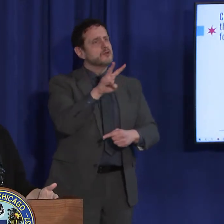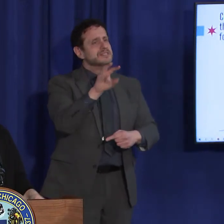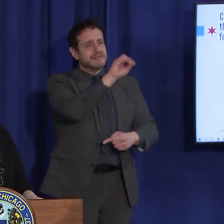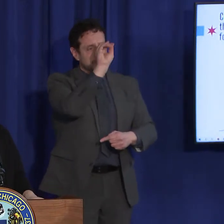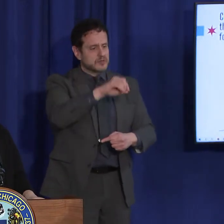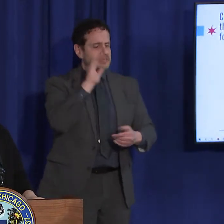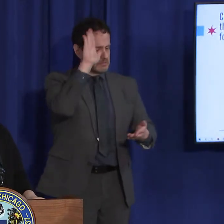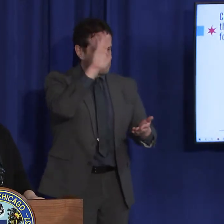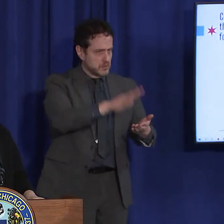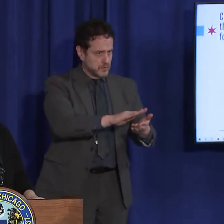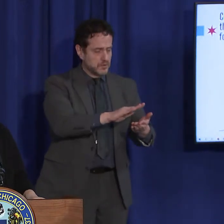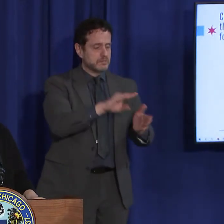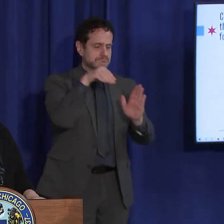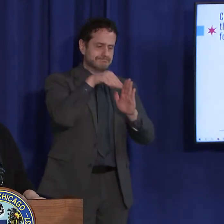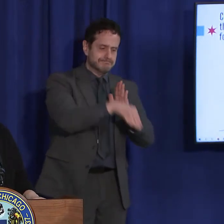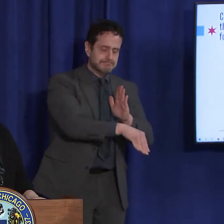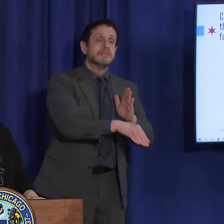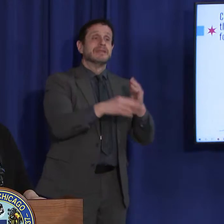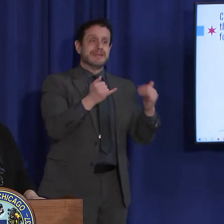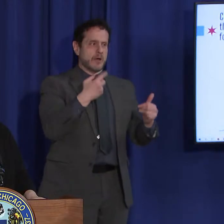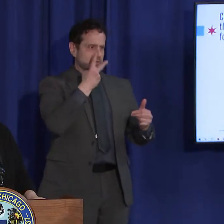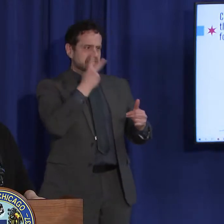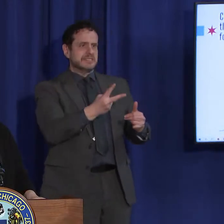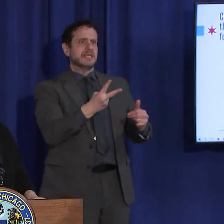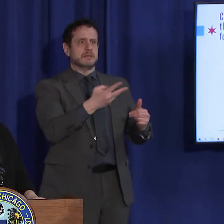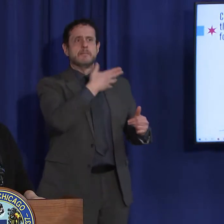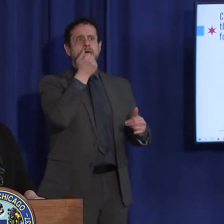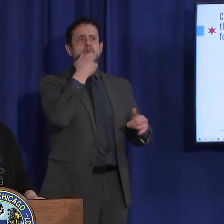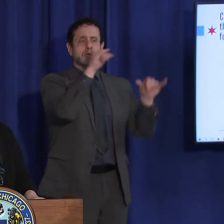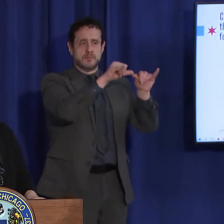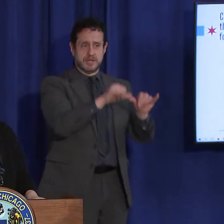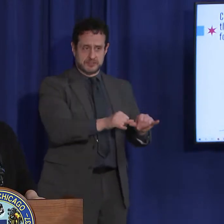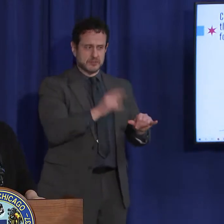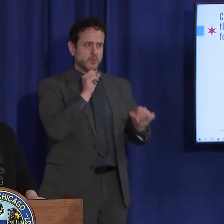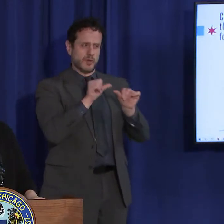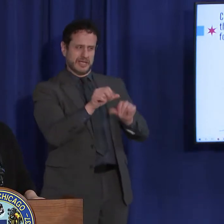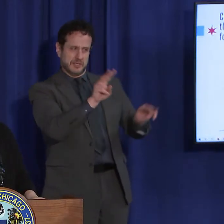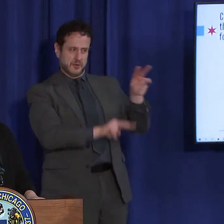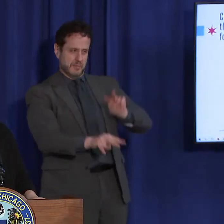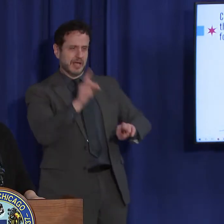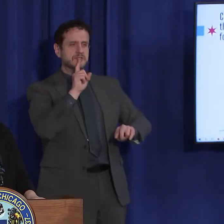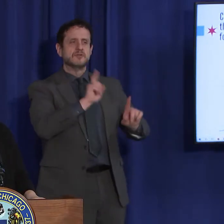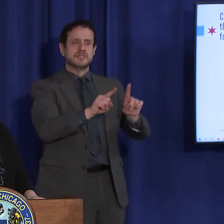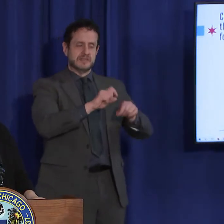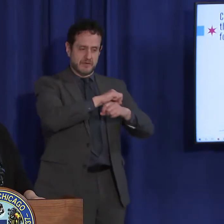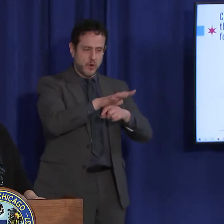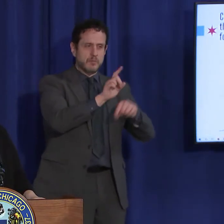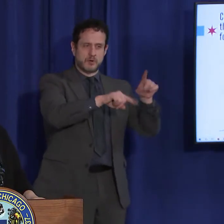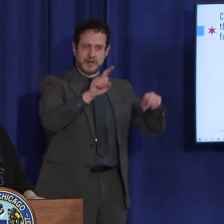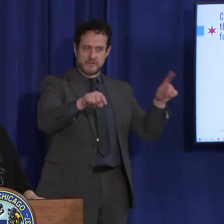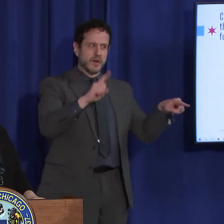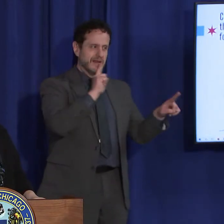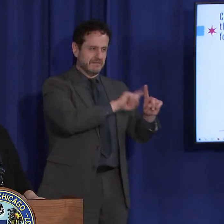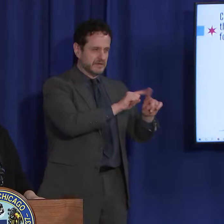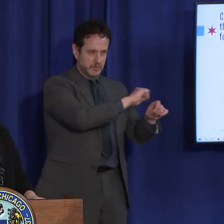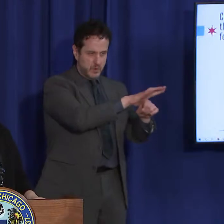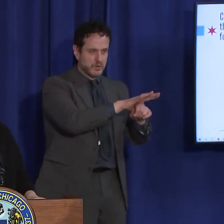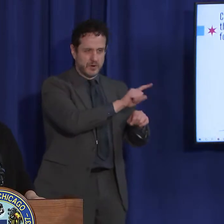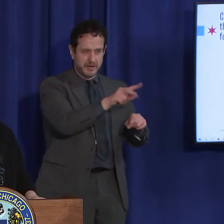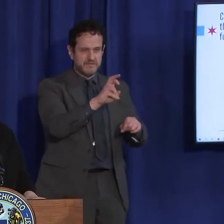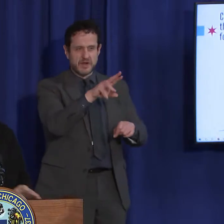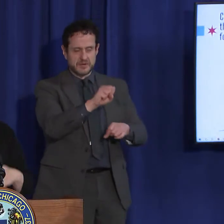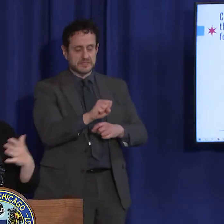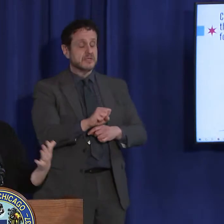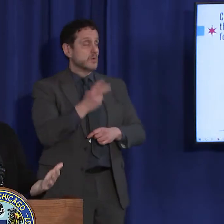decisions based on what we're seeing right now while we continue to monitor for variants. To put this in some perspective, when we are seeing this many cases per